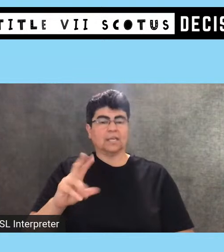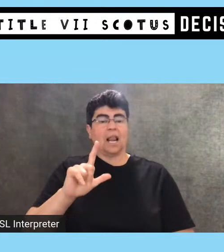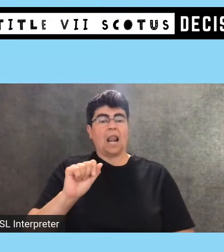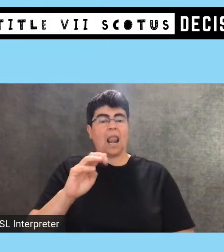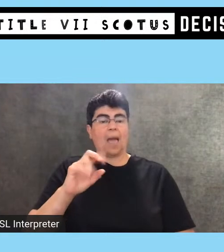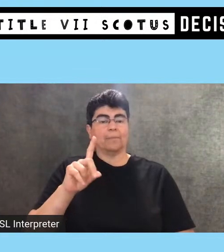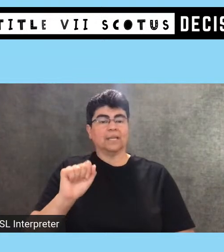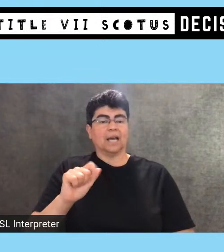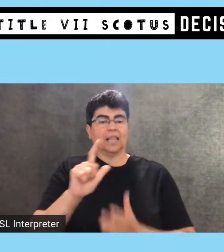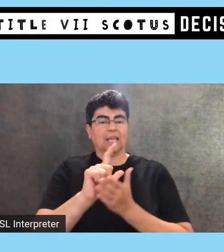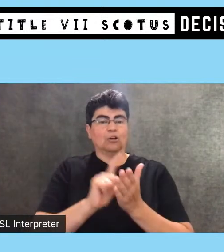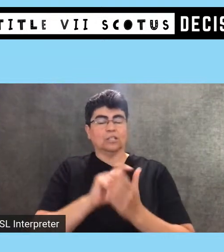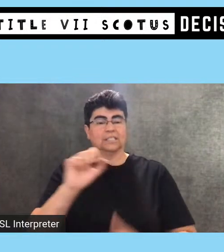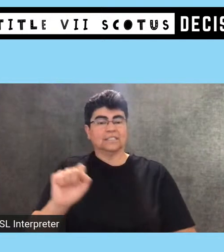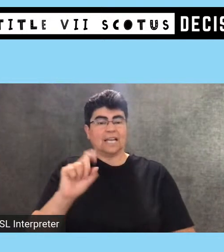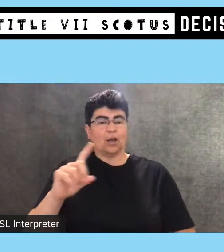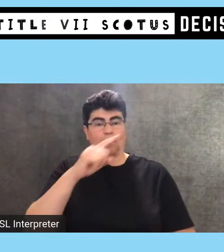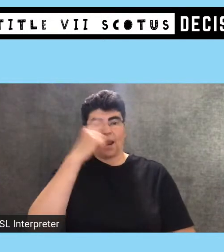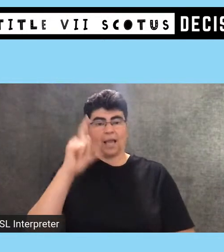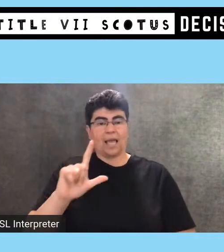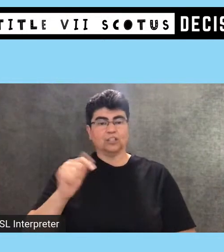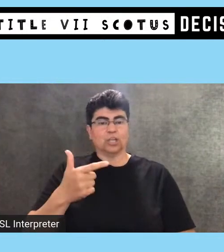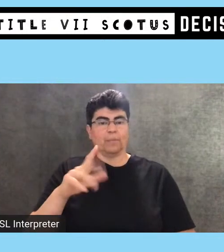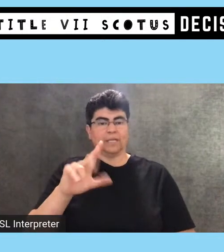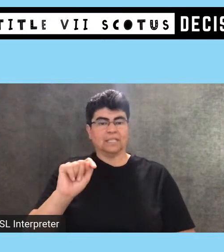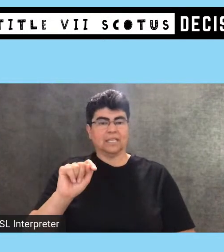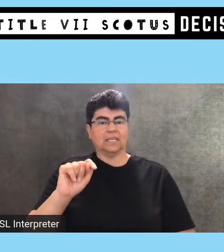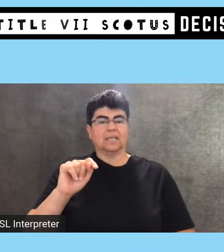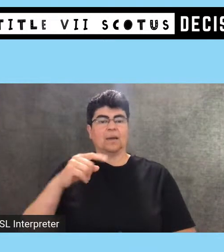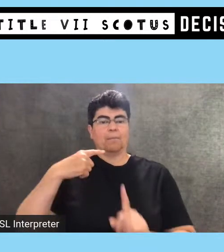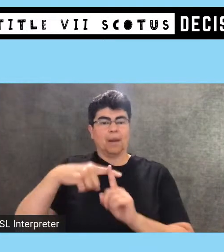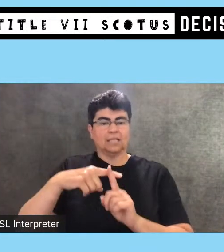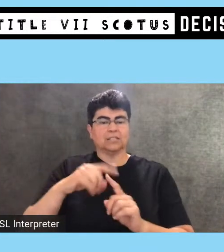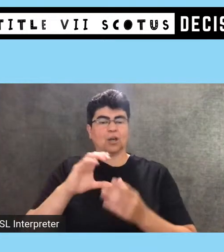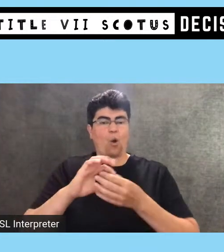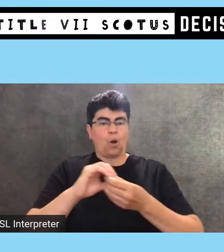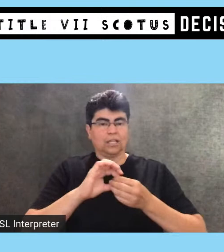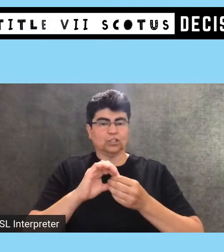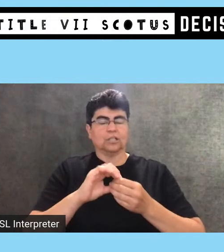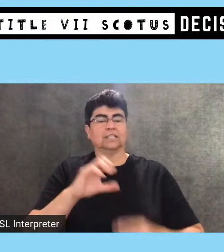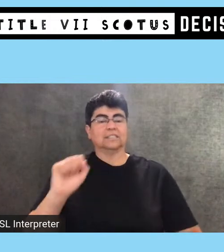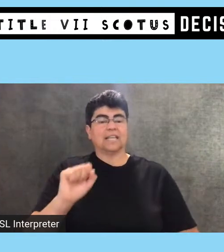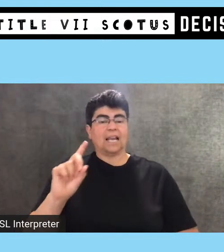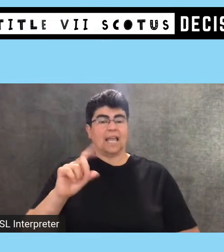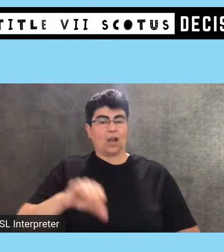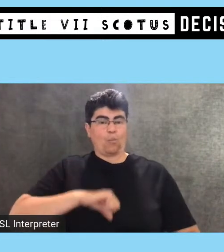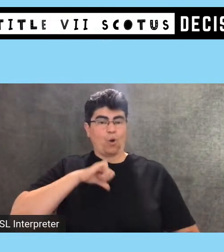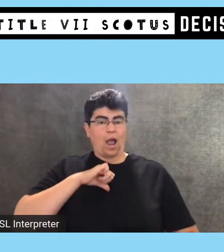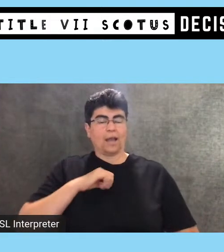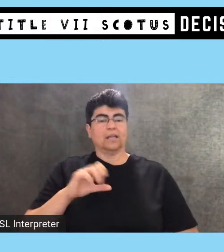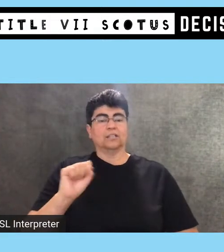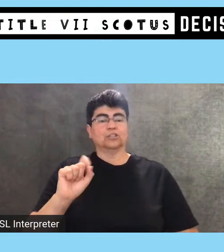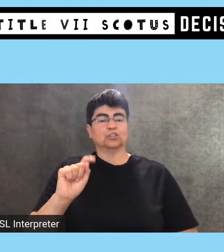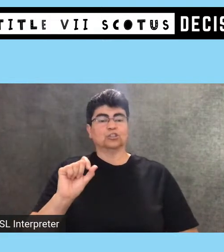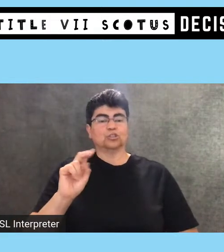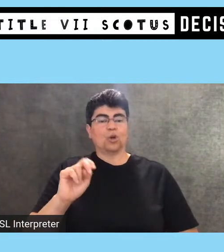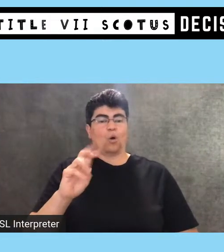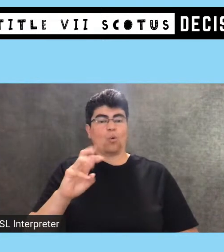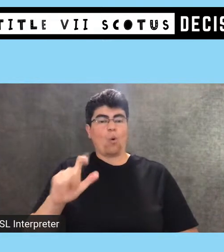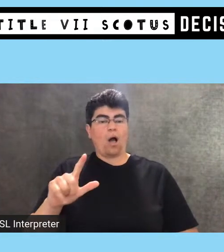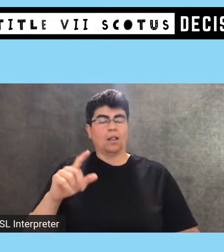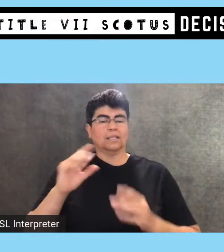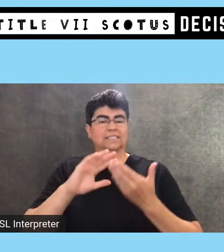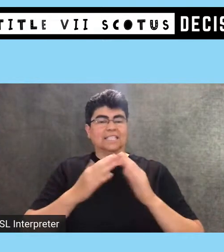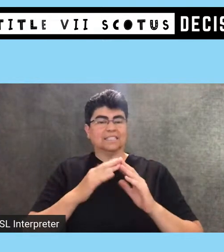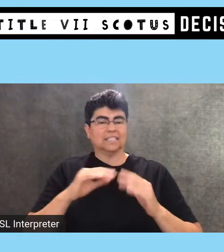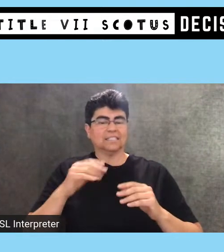Legal, the San Diego Black LGBT+ Coalition, San Diego Pride, Stonewall Citizens Patrol,